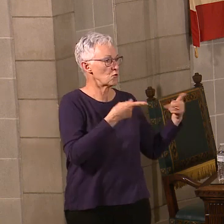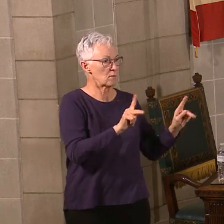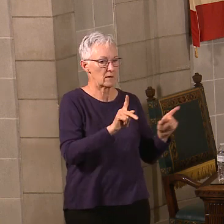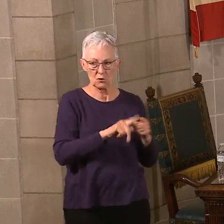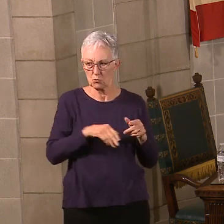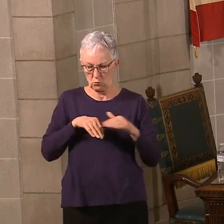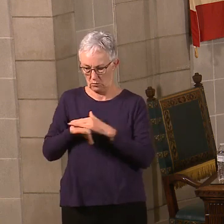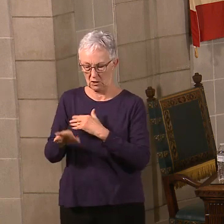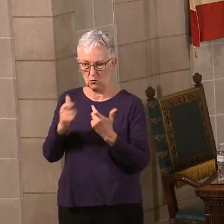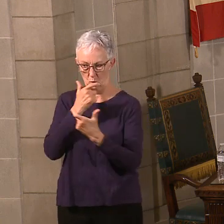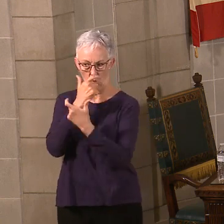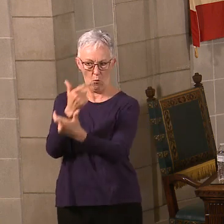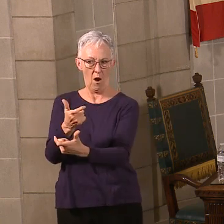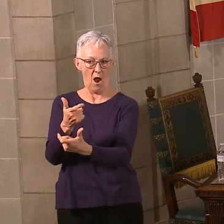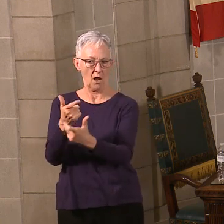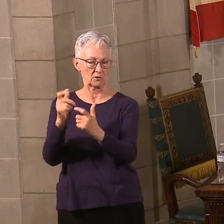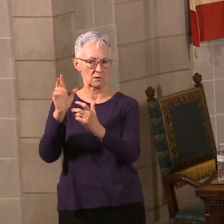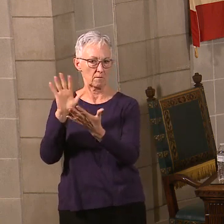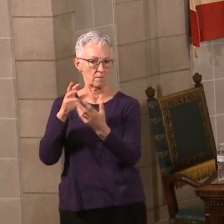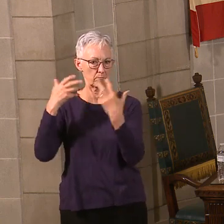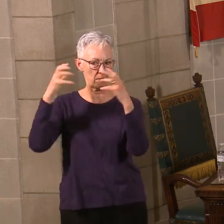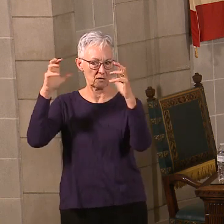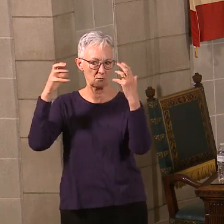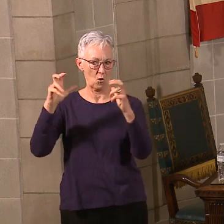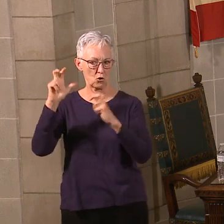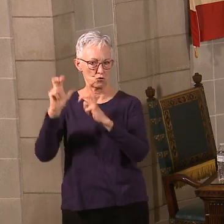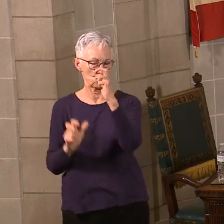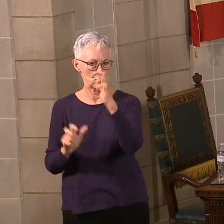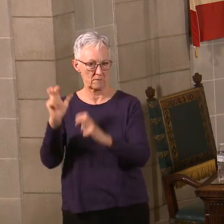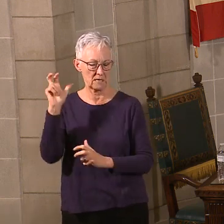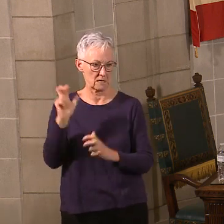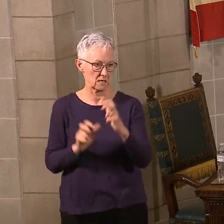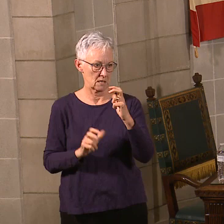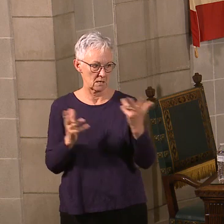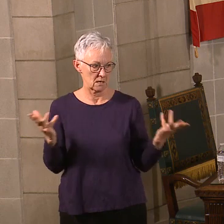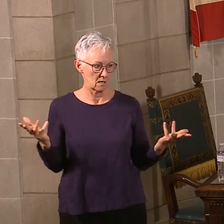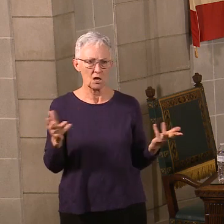New York. I remember telling my parents that they had to stay home, they couldn't go to that,